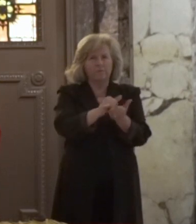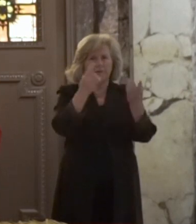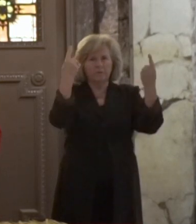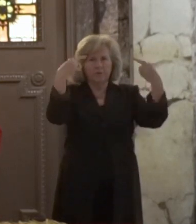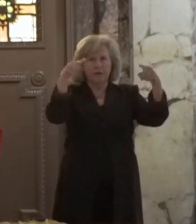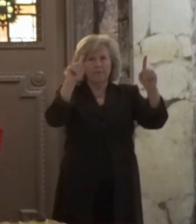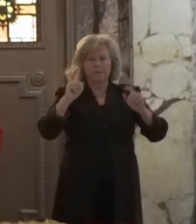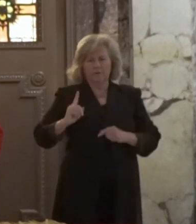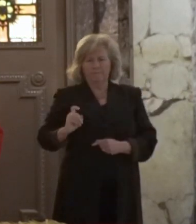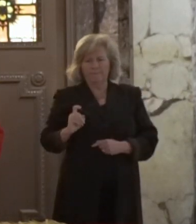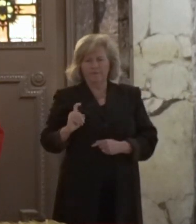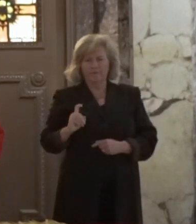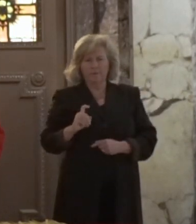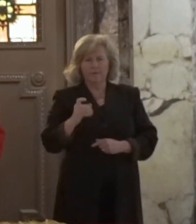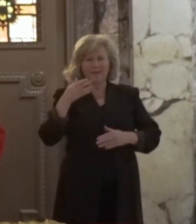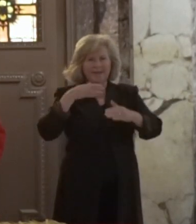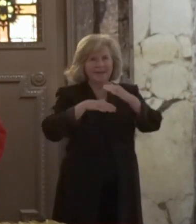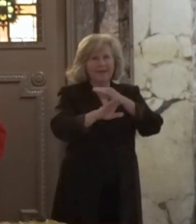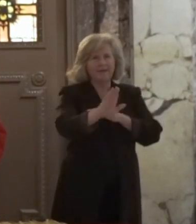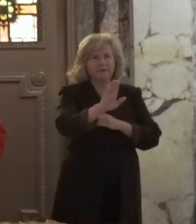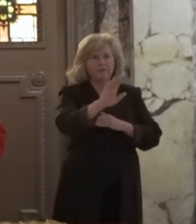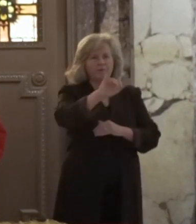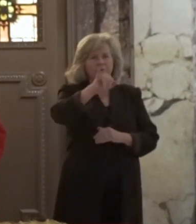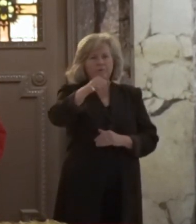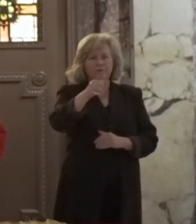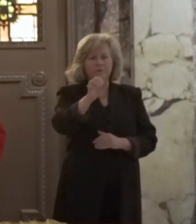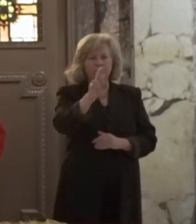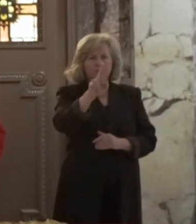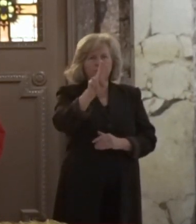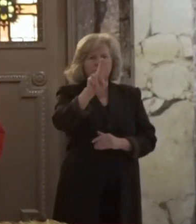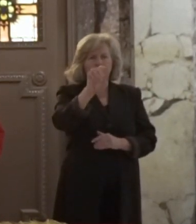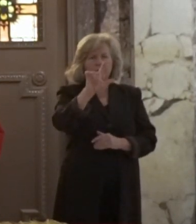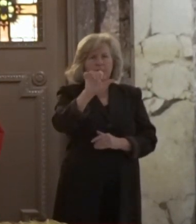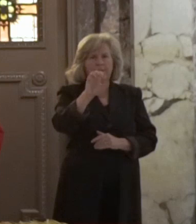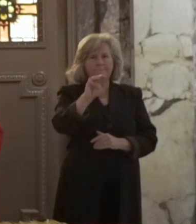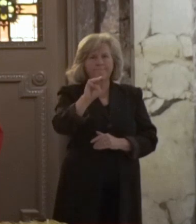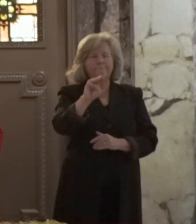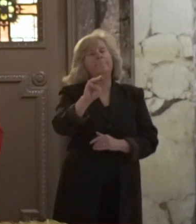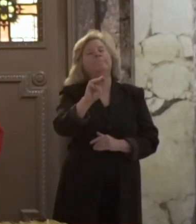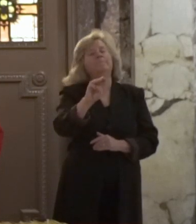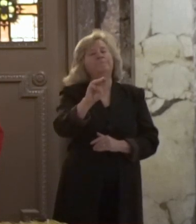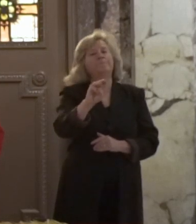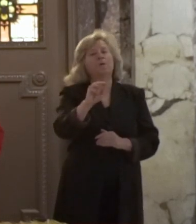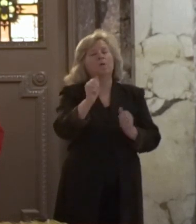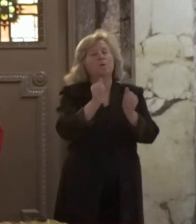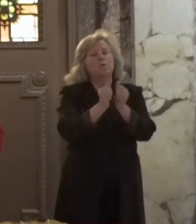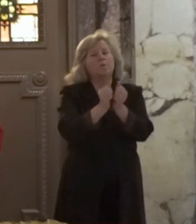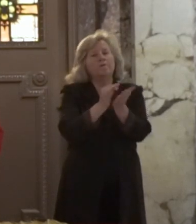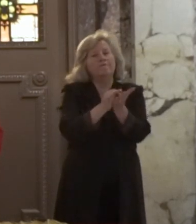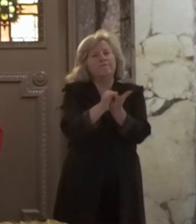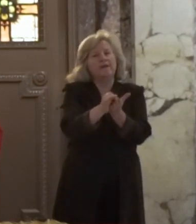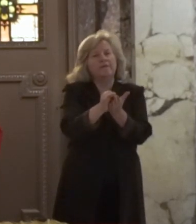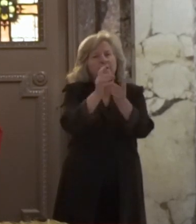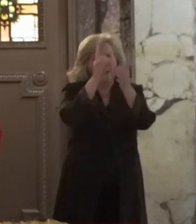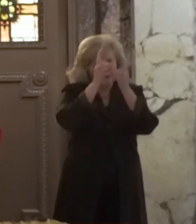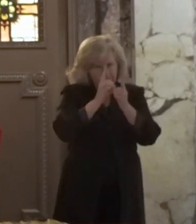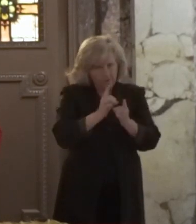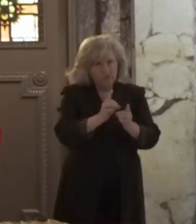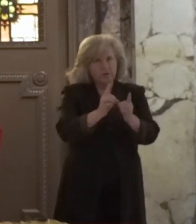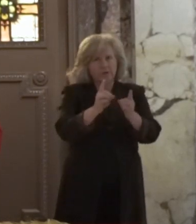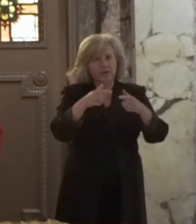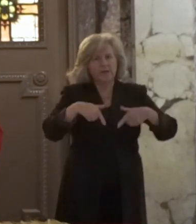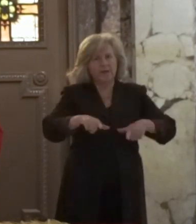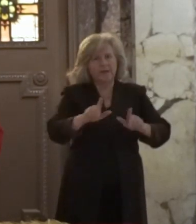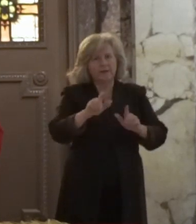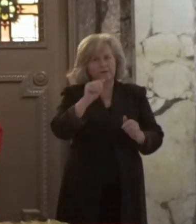mystery that he entered his own city of Jerusalem. Therefore, with all faith and devotion, let